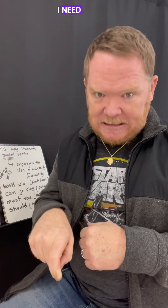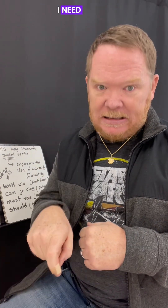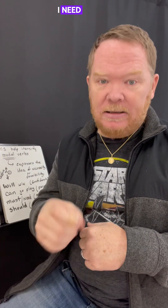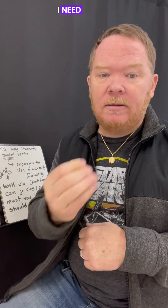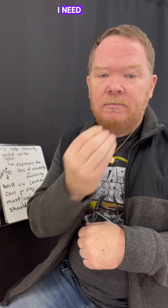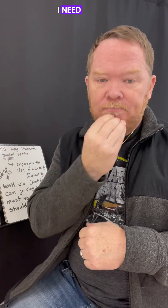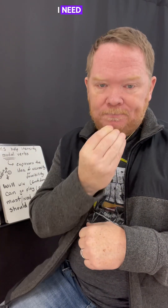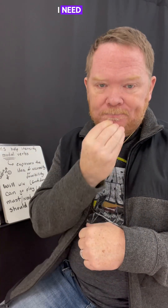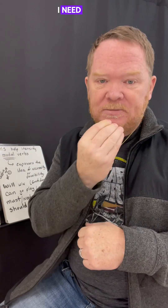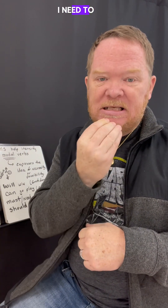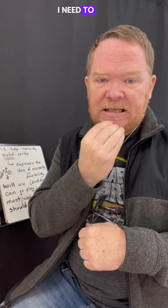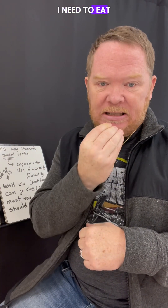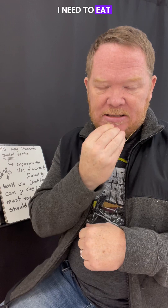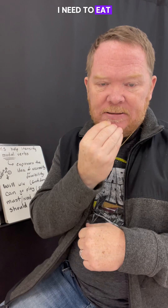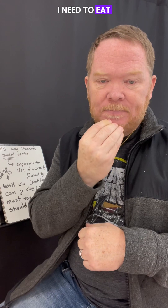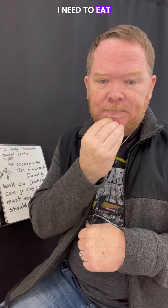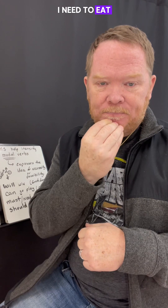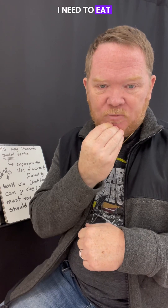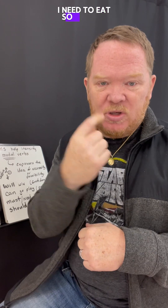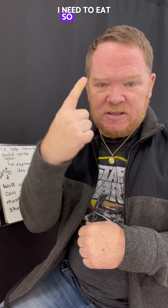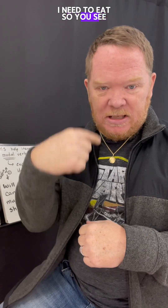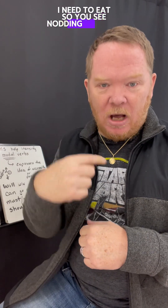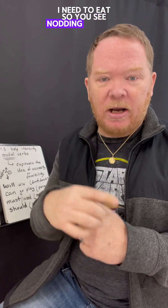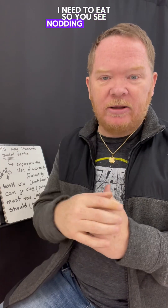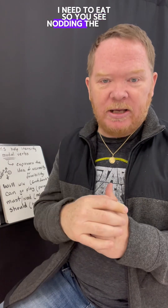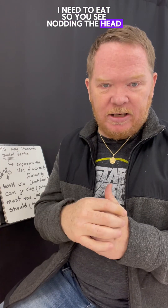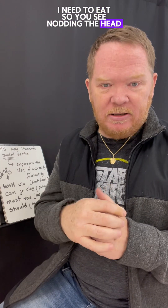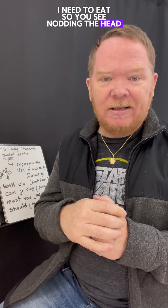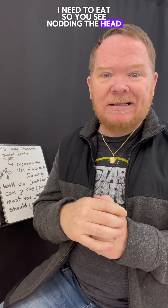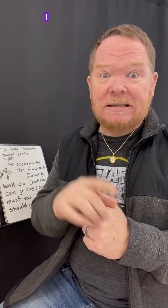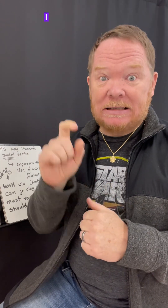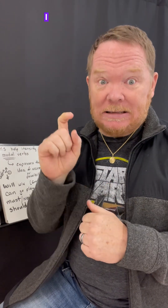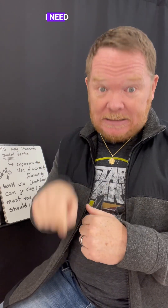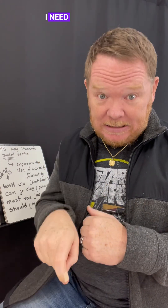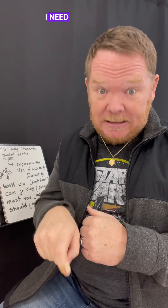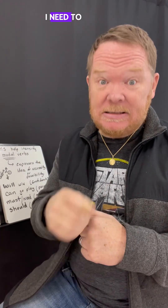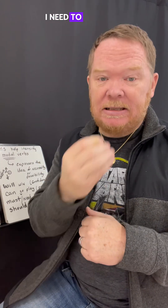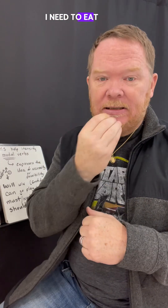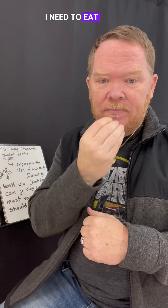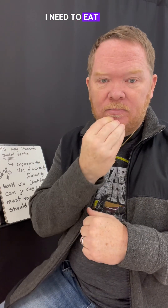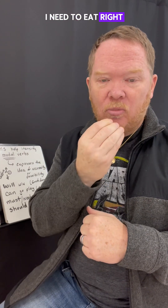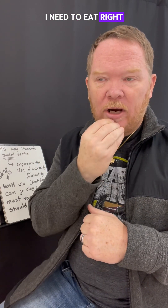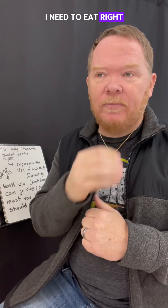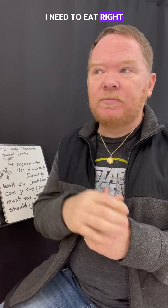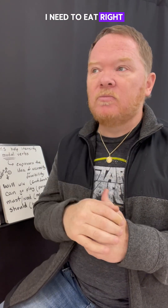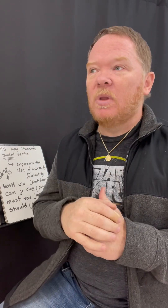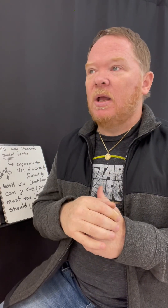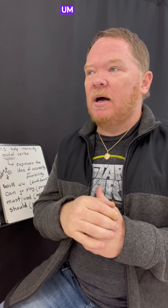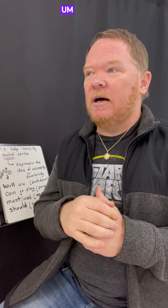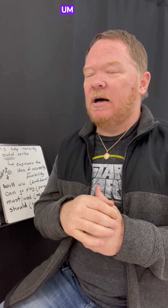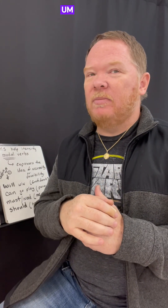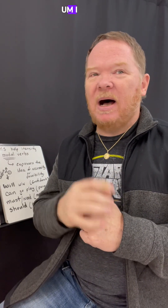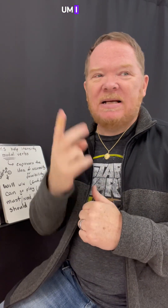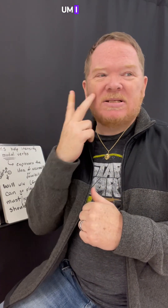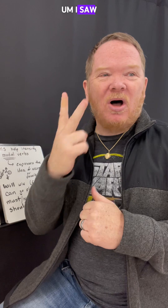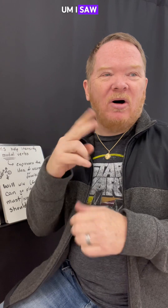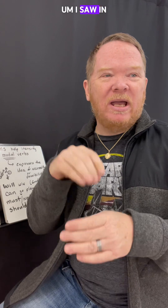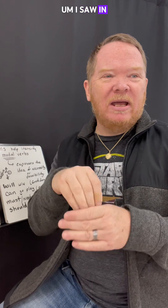need to eat. So you see nodding the head. I need to eat, right? I saw in one of